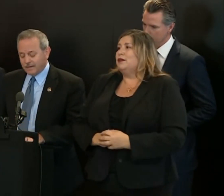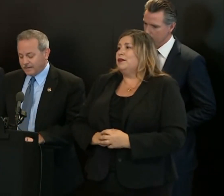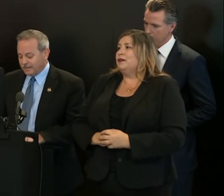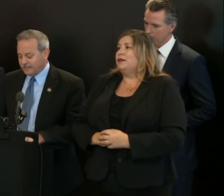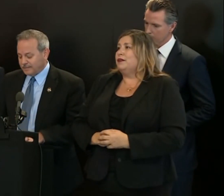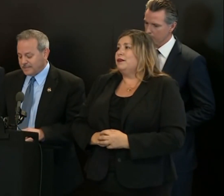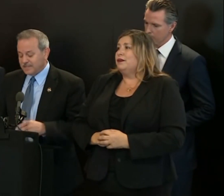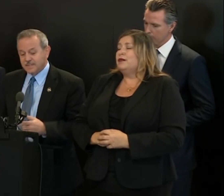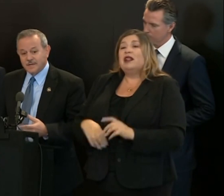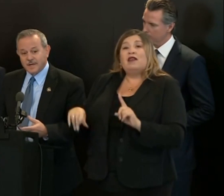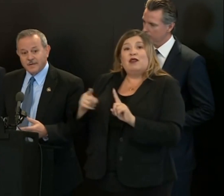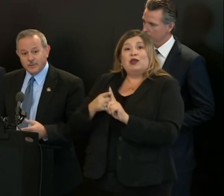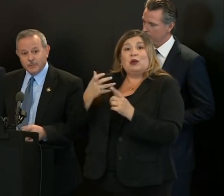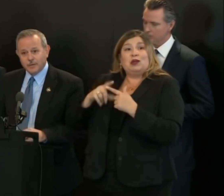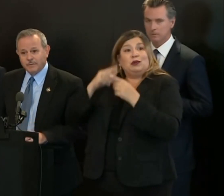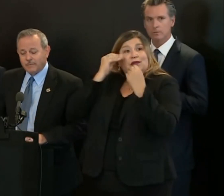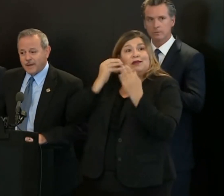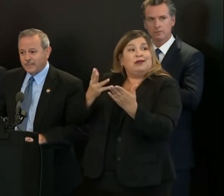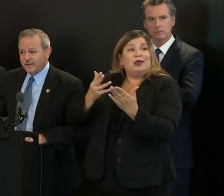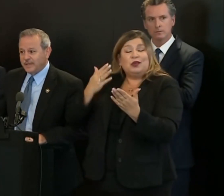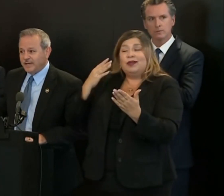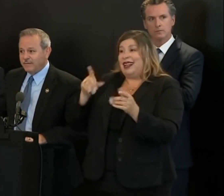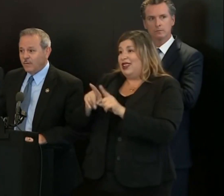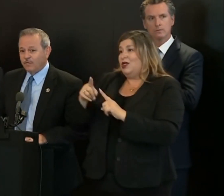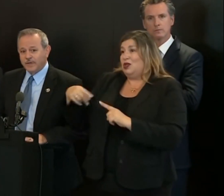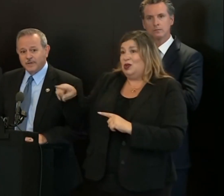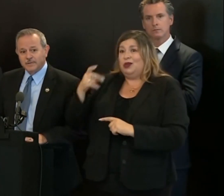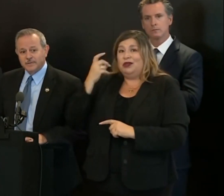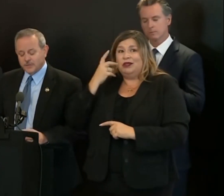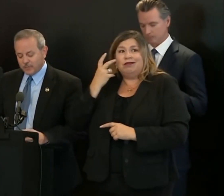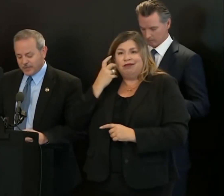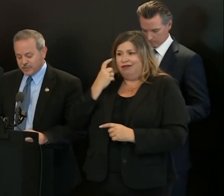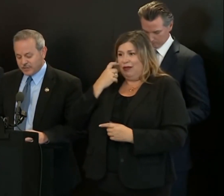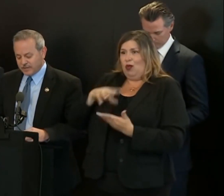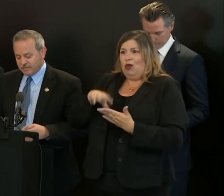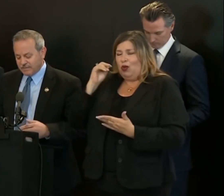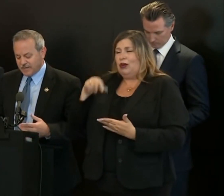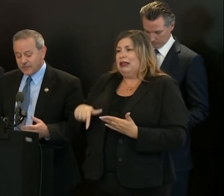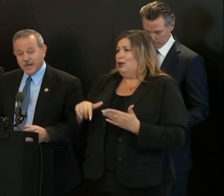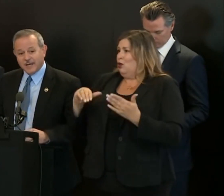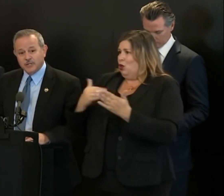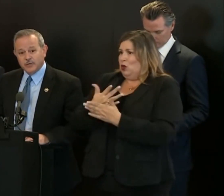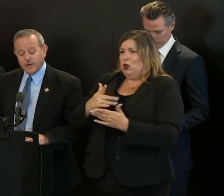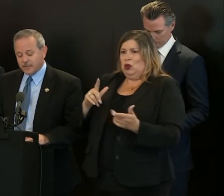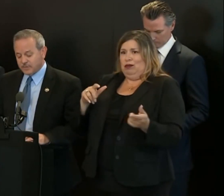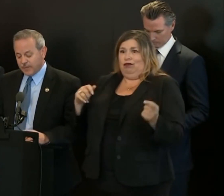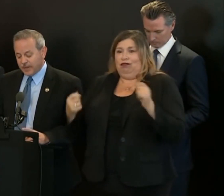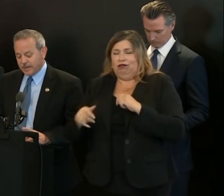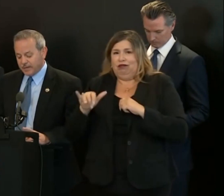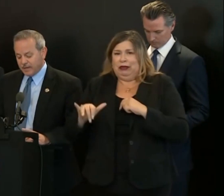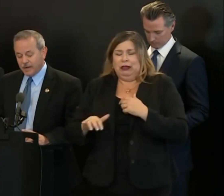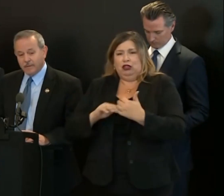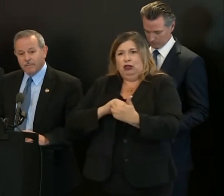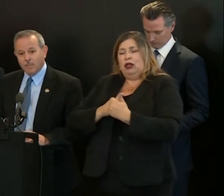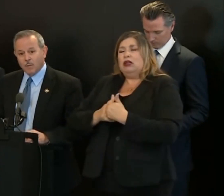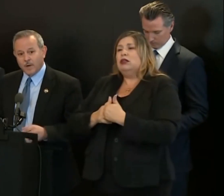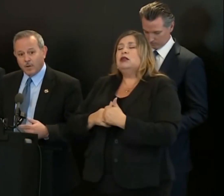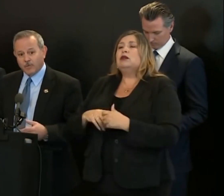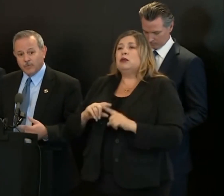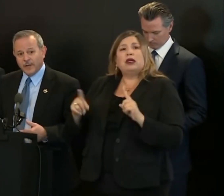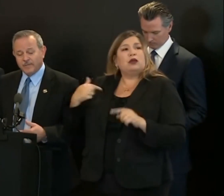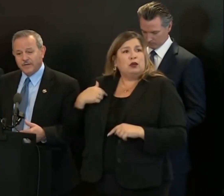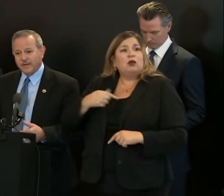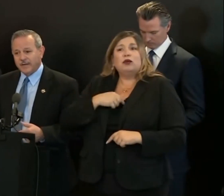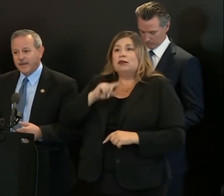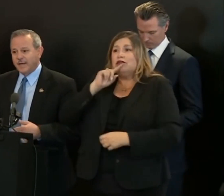today, this is a new and rapidly evolving situation and a challenge to us, but we